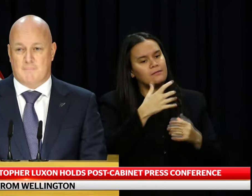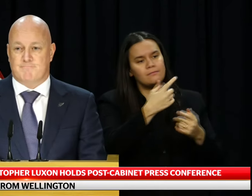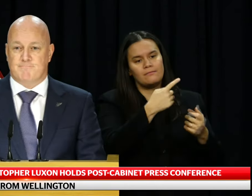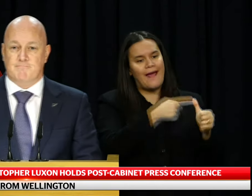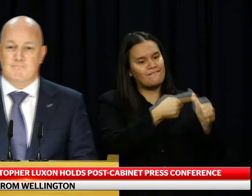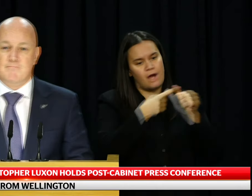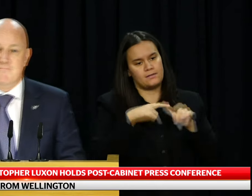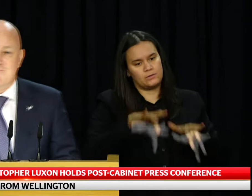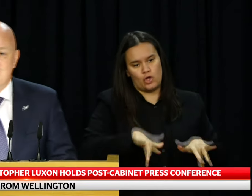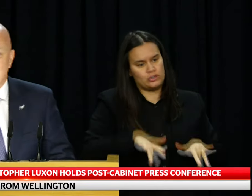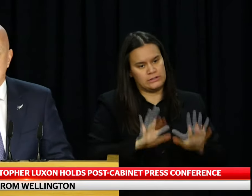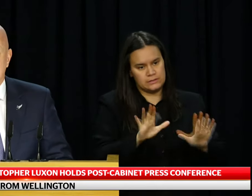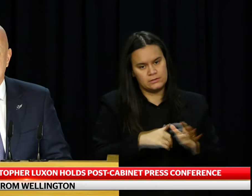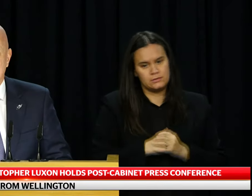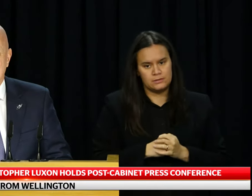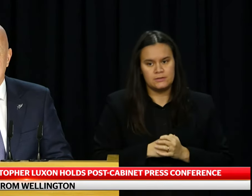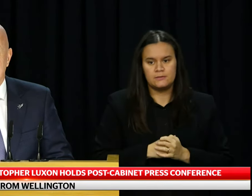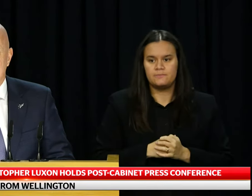more to say about later.